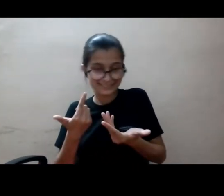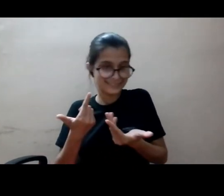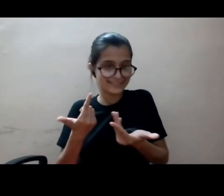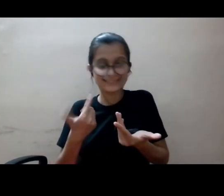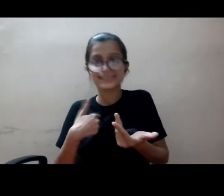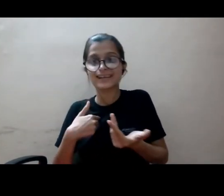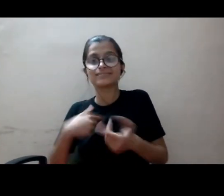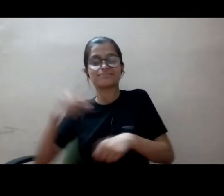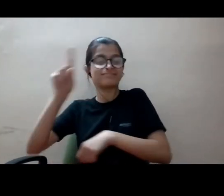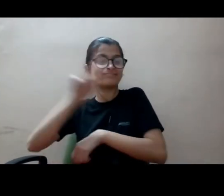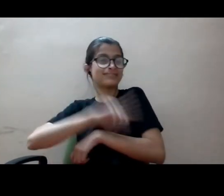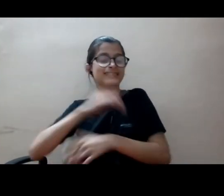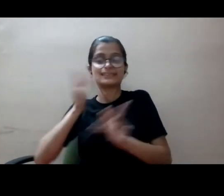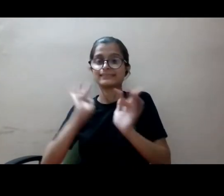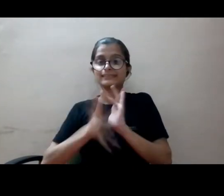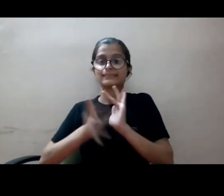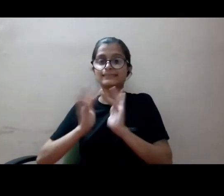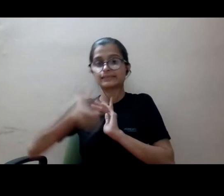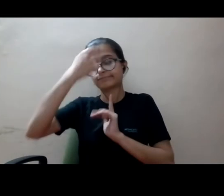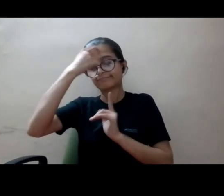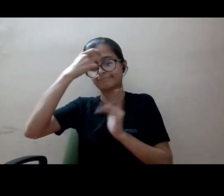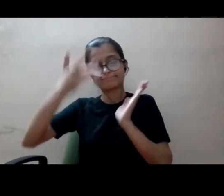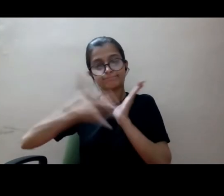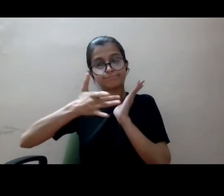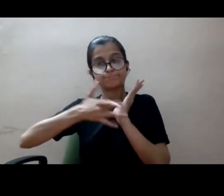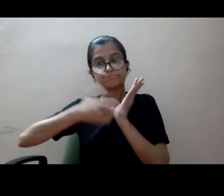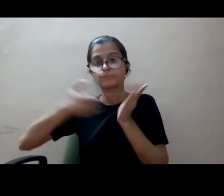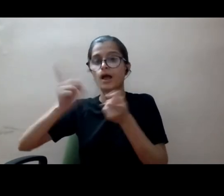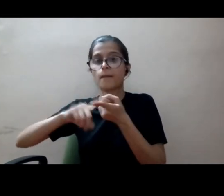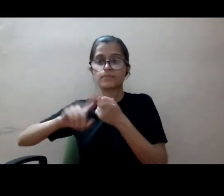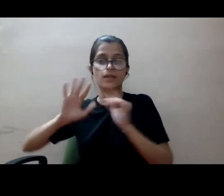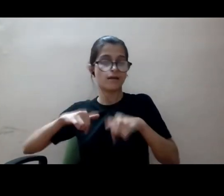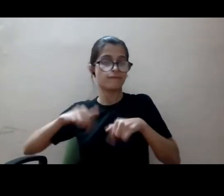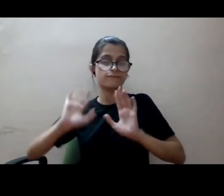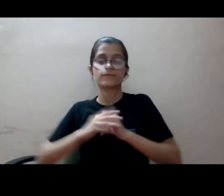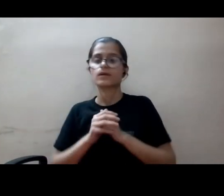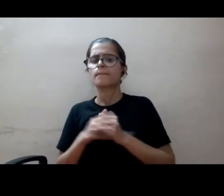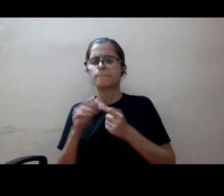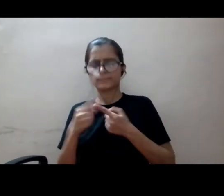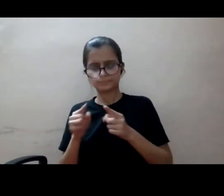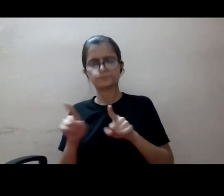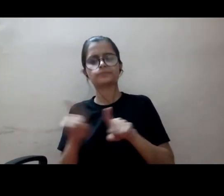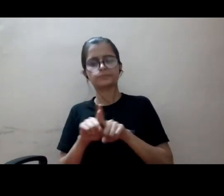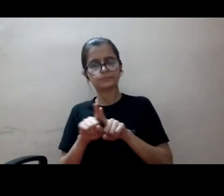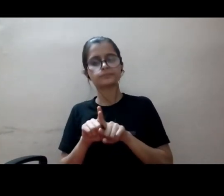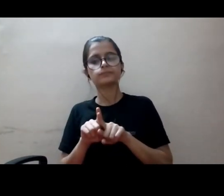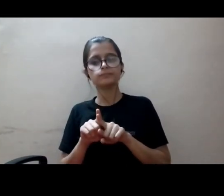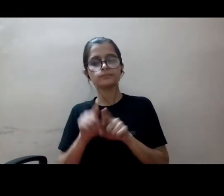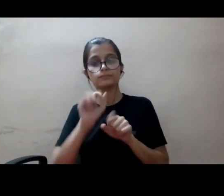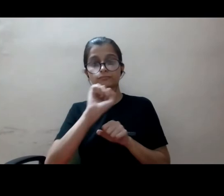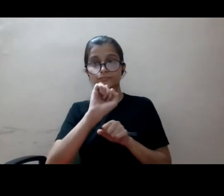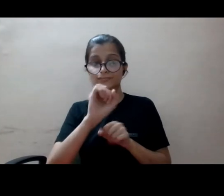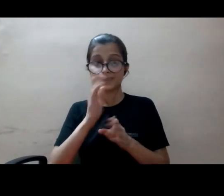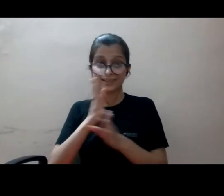like my internet connection is also a bit poor. But picking up from your